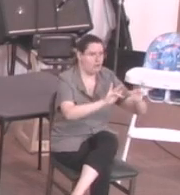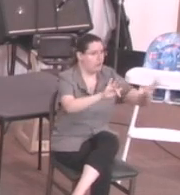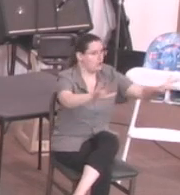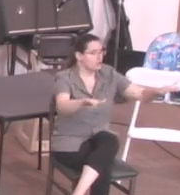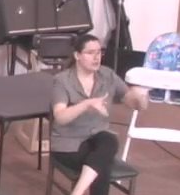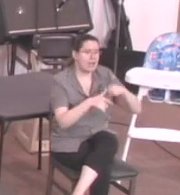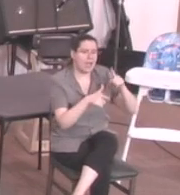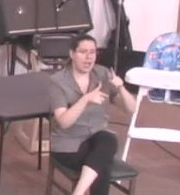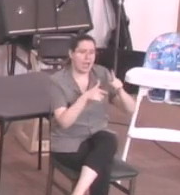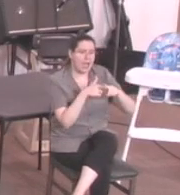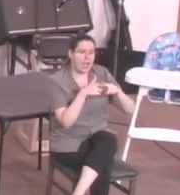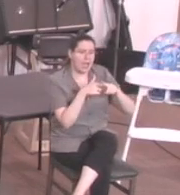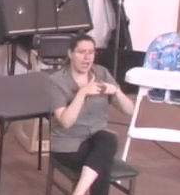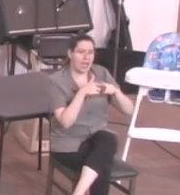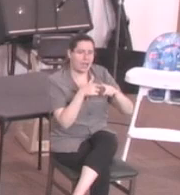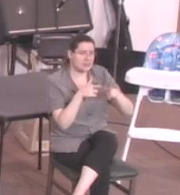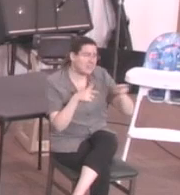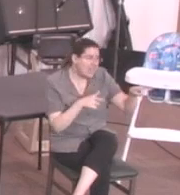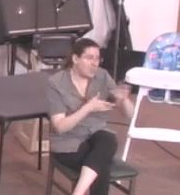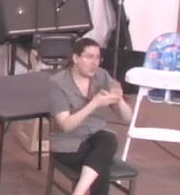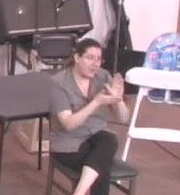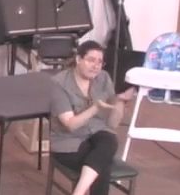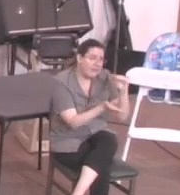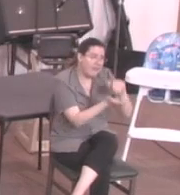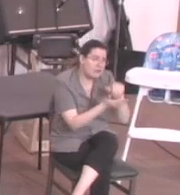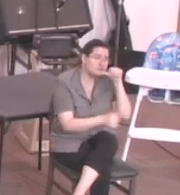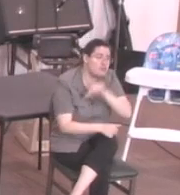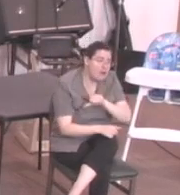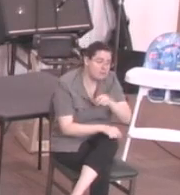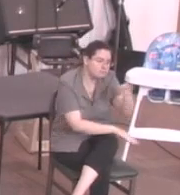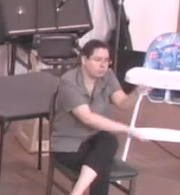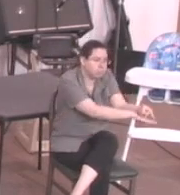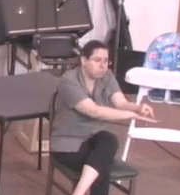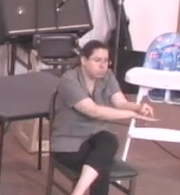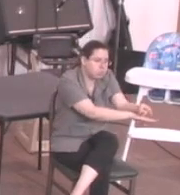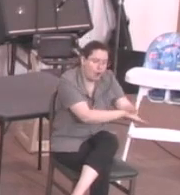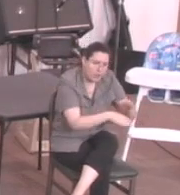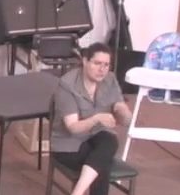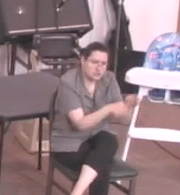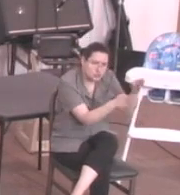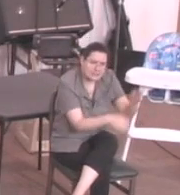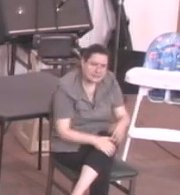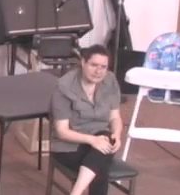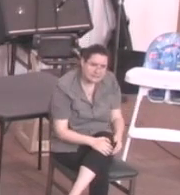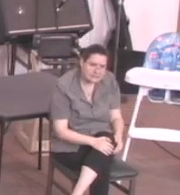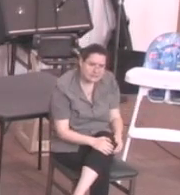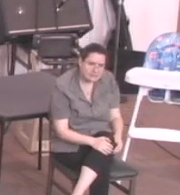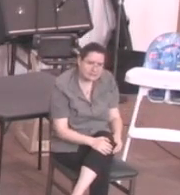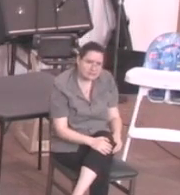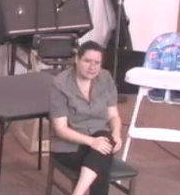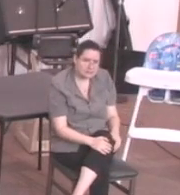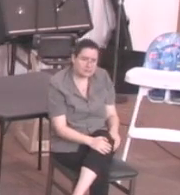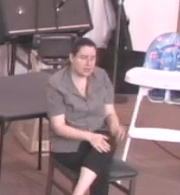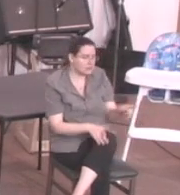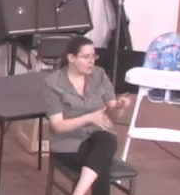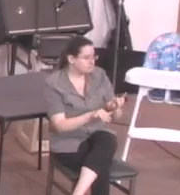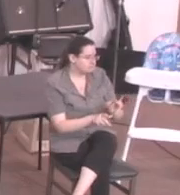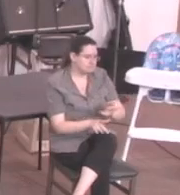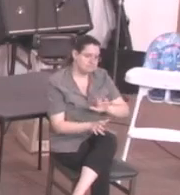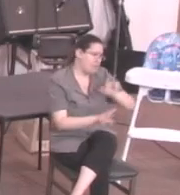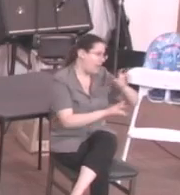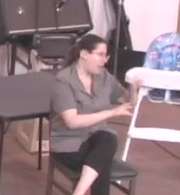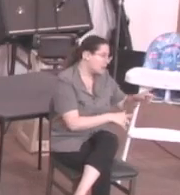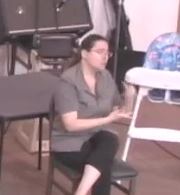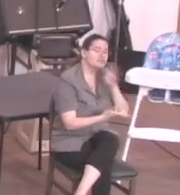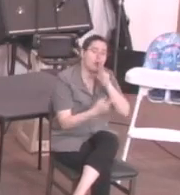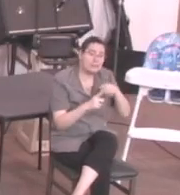we're finding them drunk on the street. So hopefully we'll get back into that. And talking about